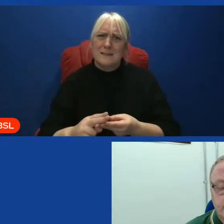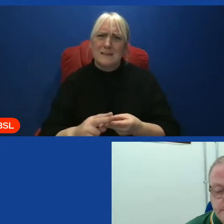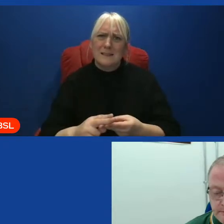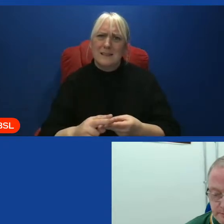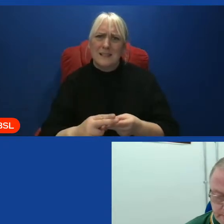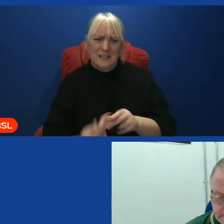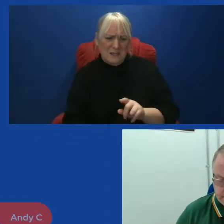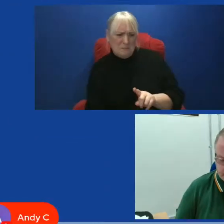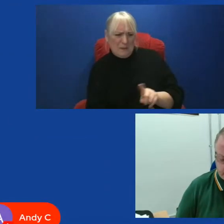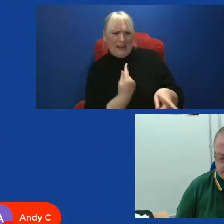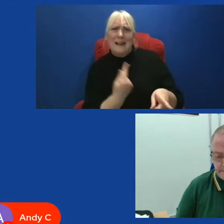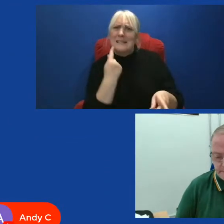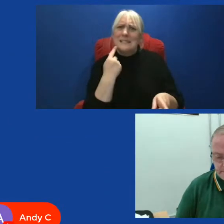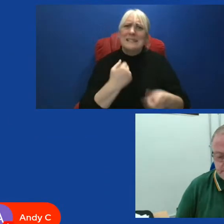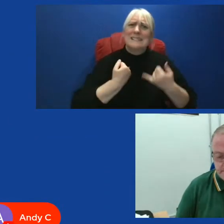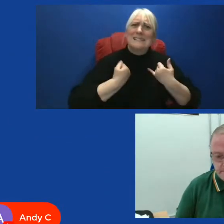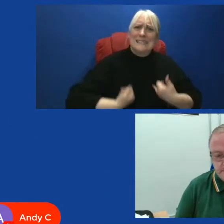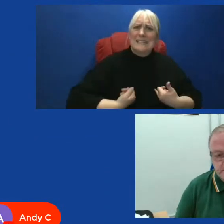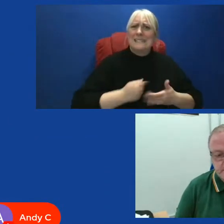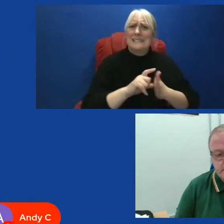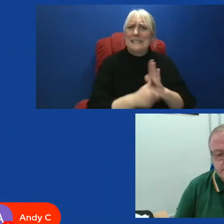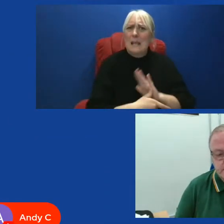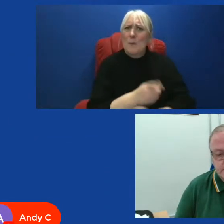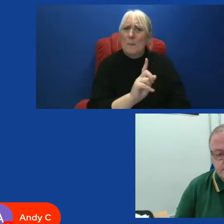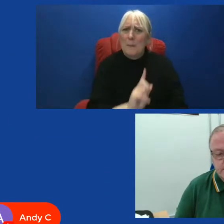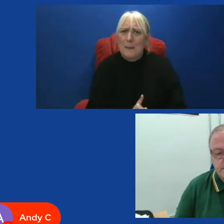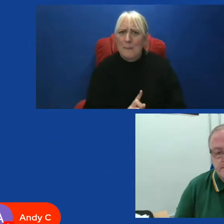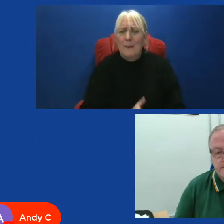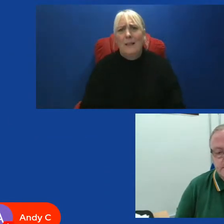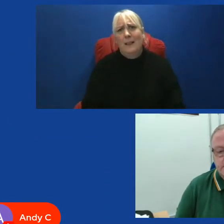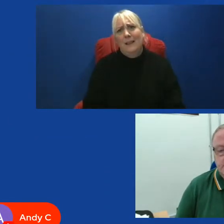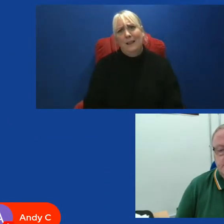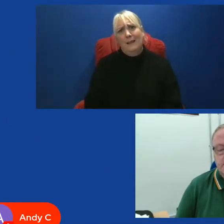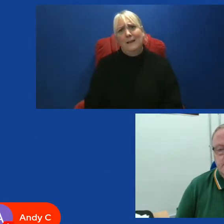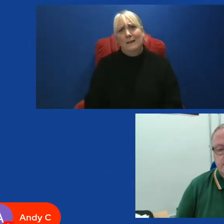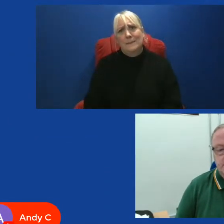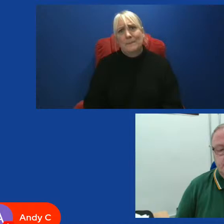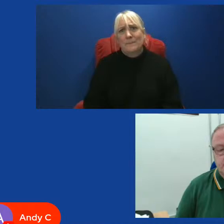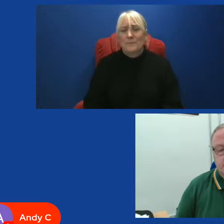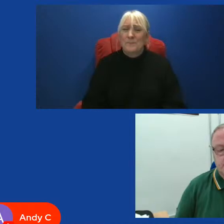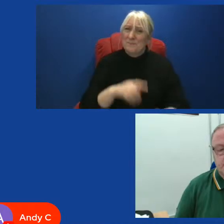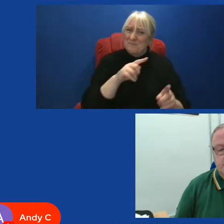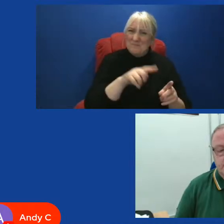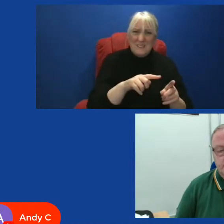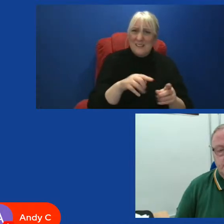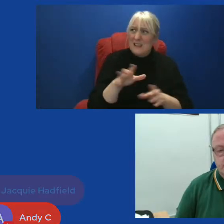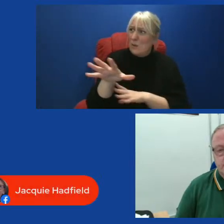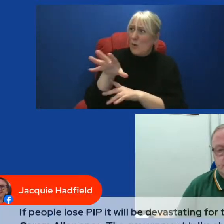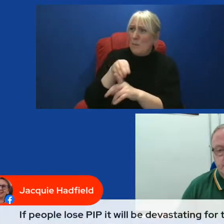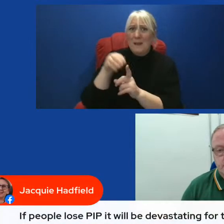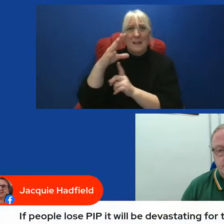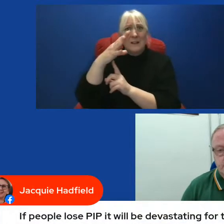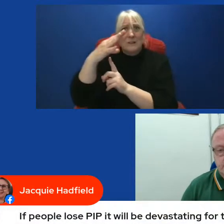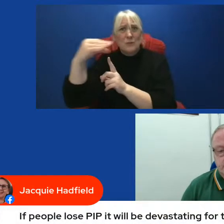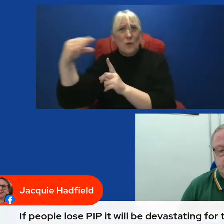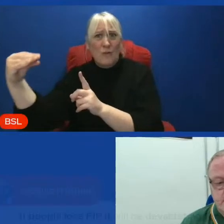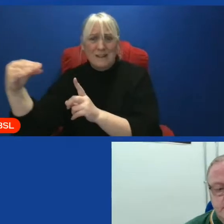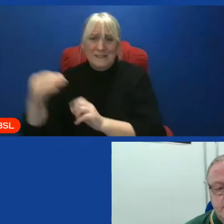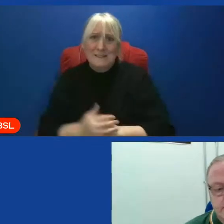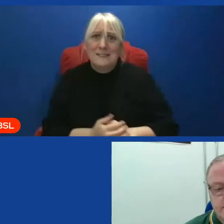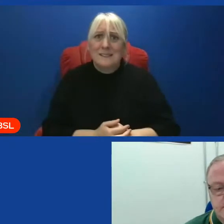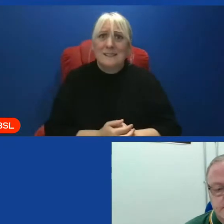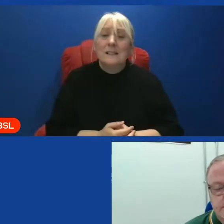sick and disabled that takes straight out of the Tory playbook. And I would say, as a trade unionist, guys, it's